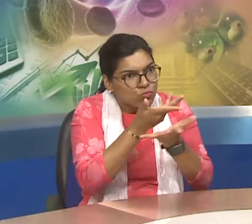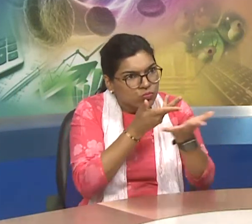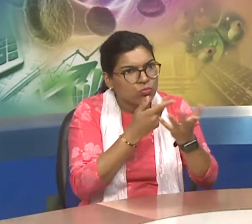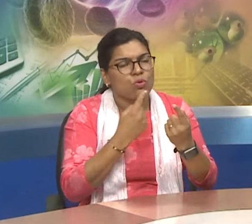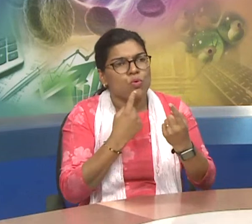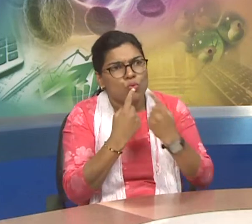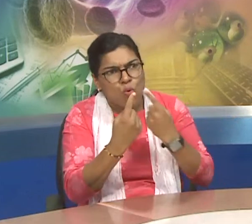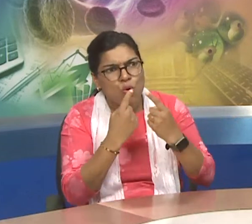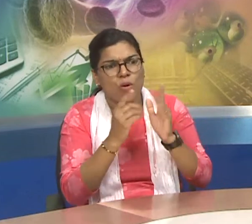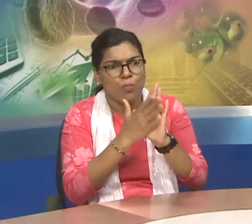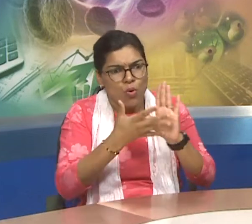of modern library.